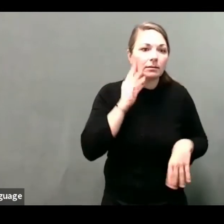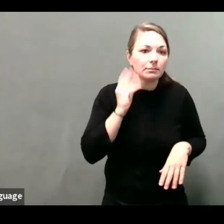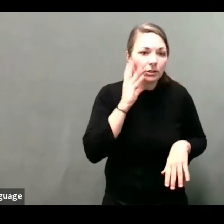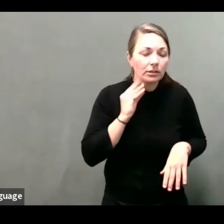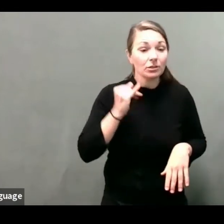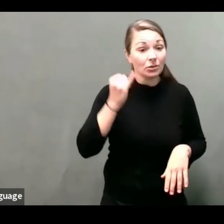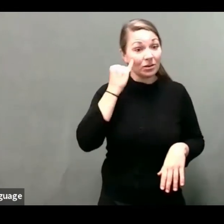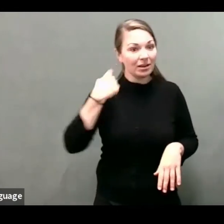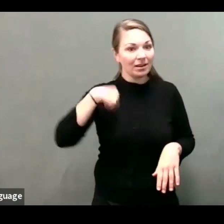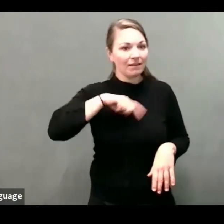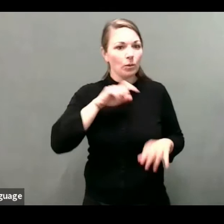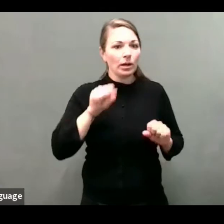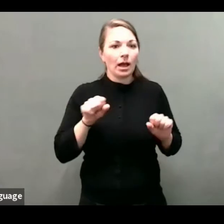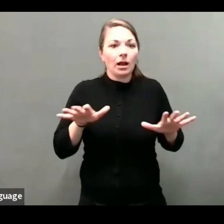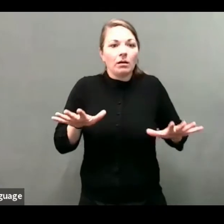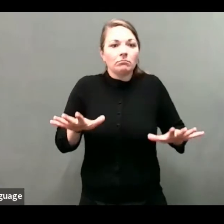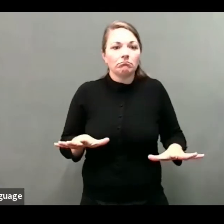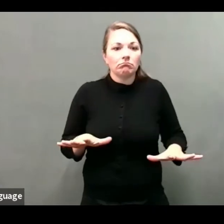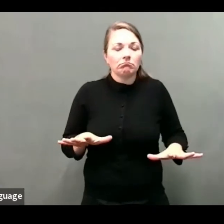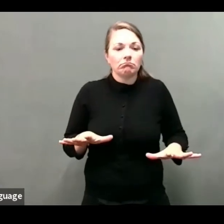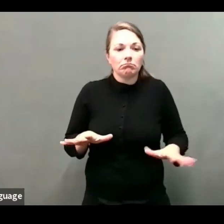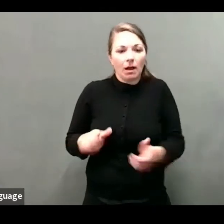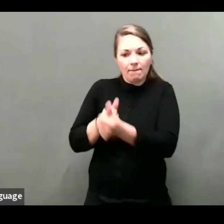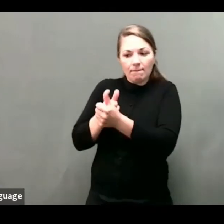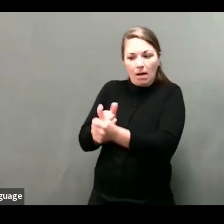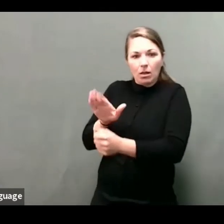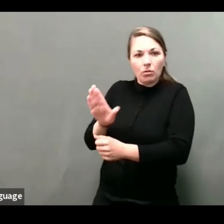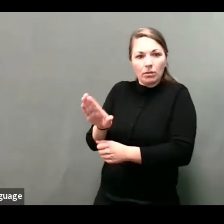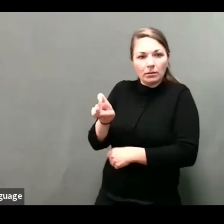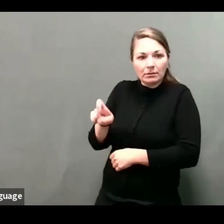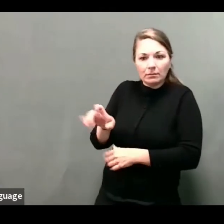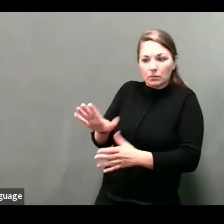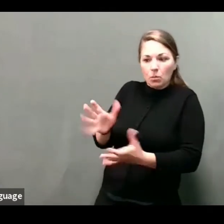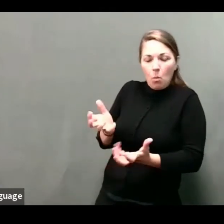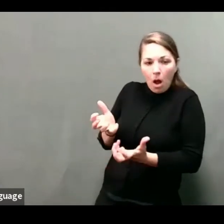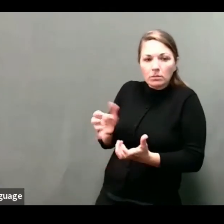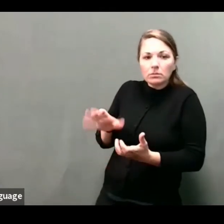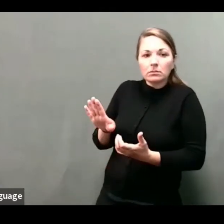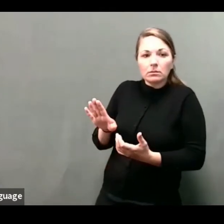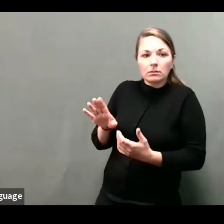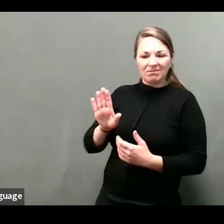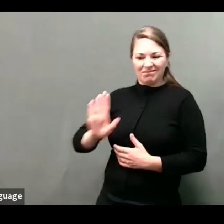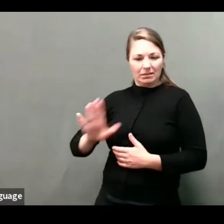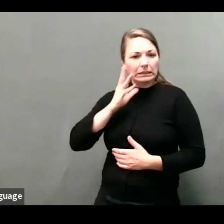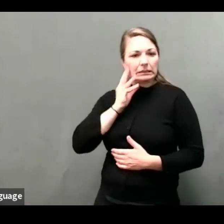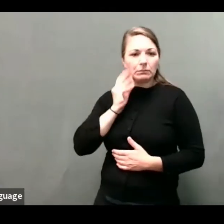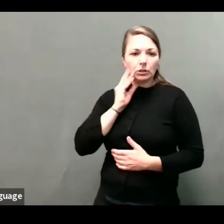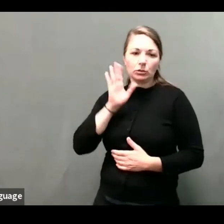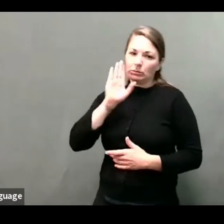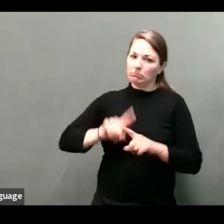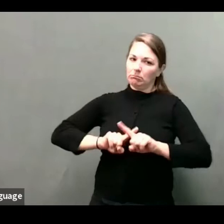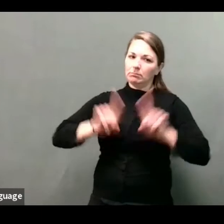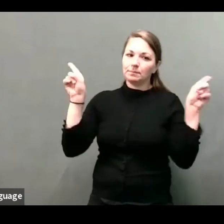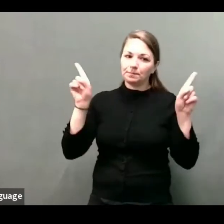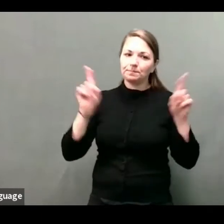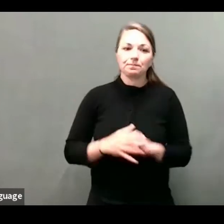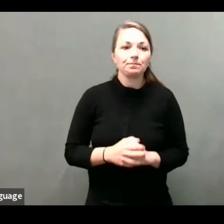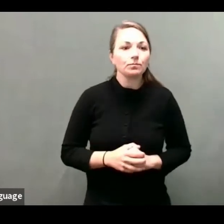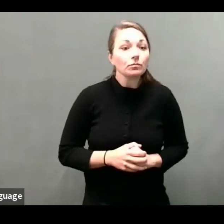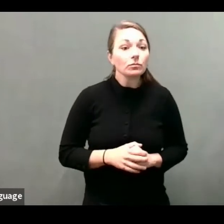again just really follow the lead of the survivor, then they're going to have a different kind of experience with that. I also think